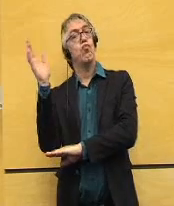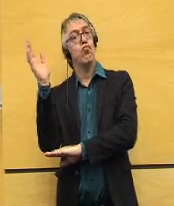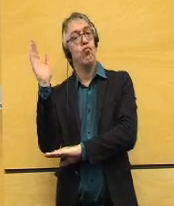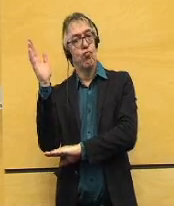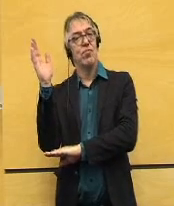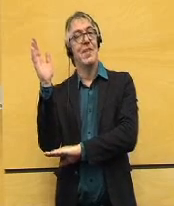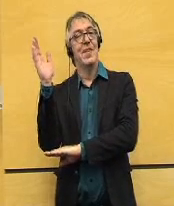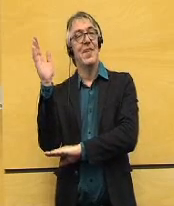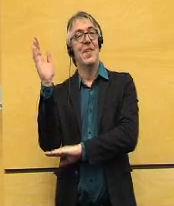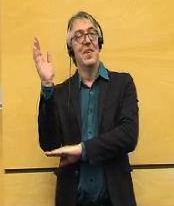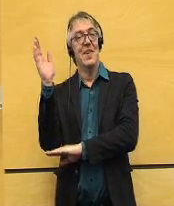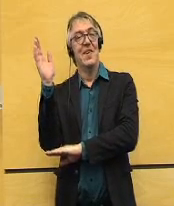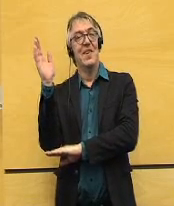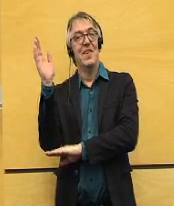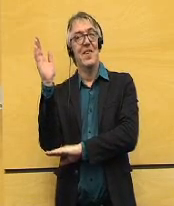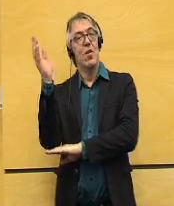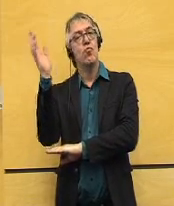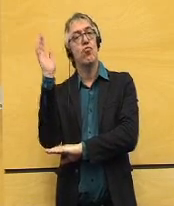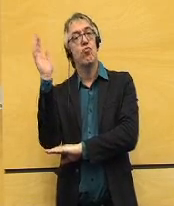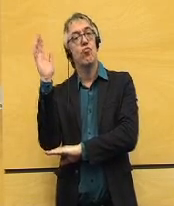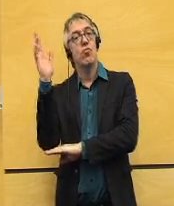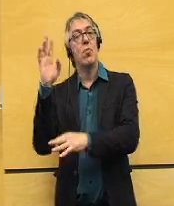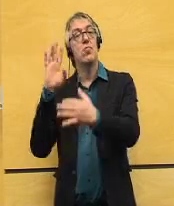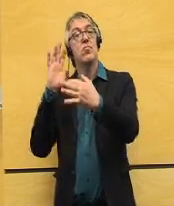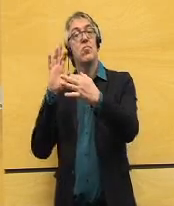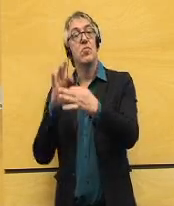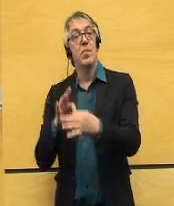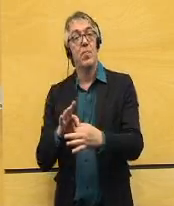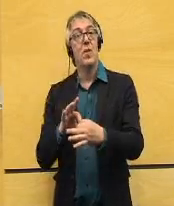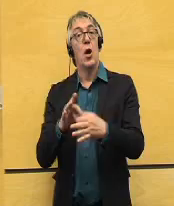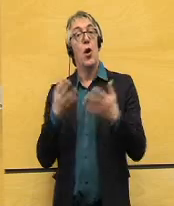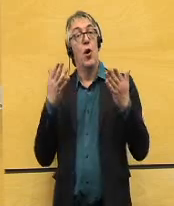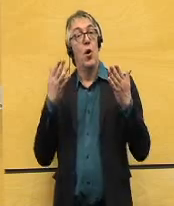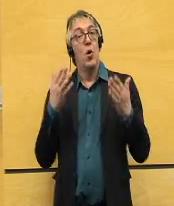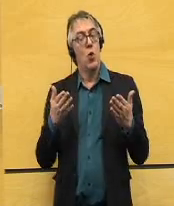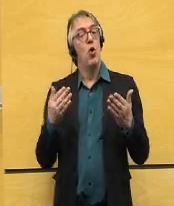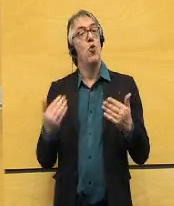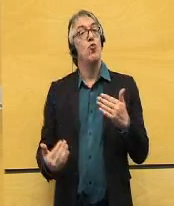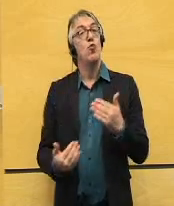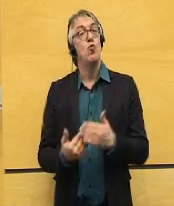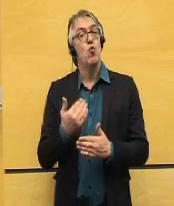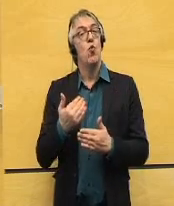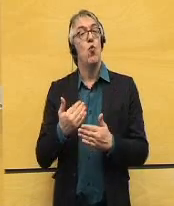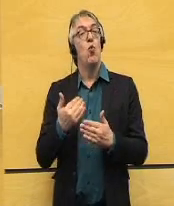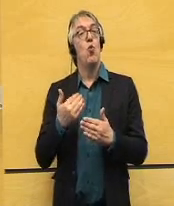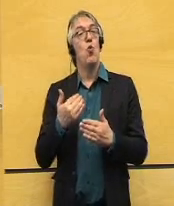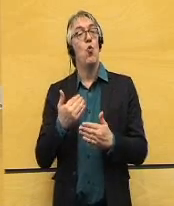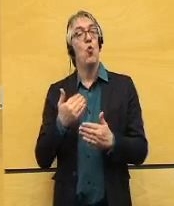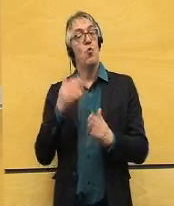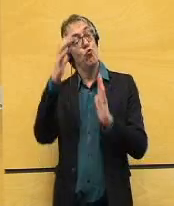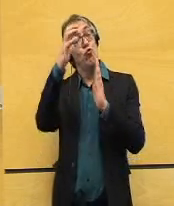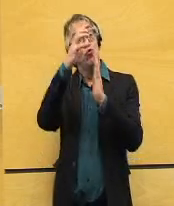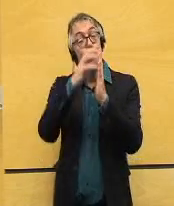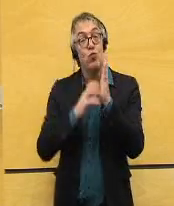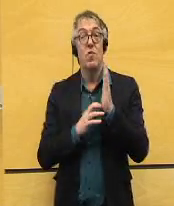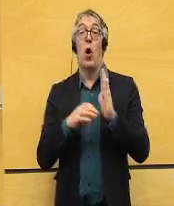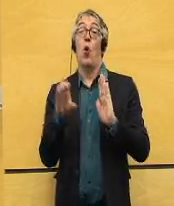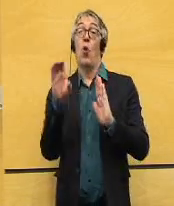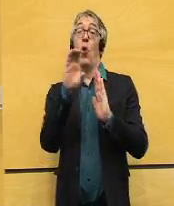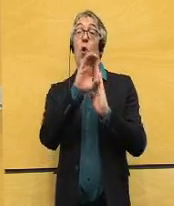of dissemination and the current draft constitution. Dr. Vichit, please.